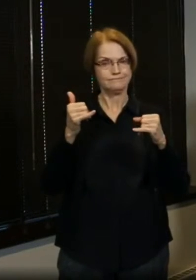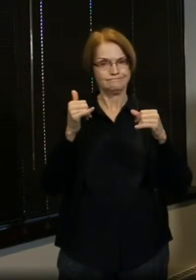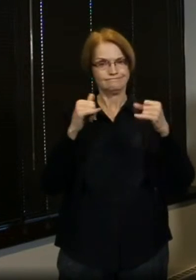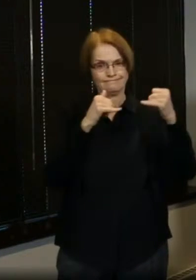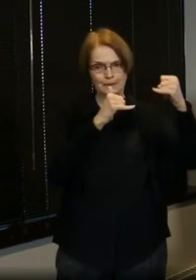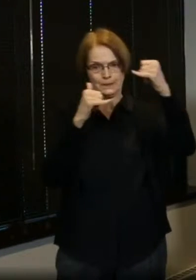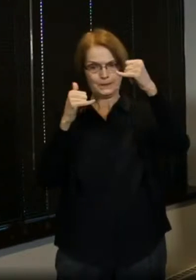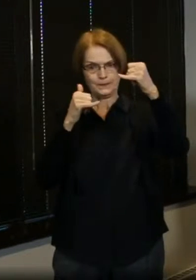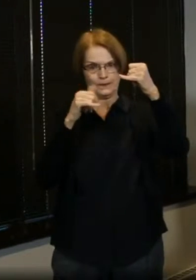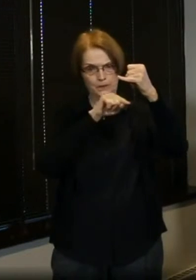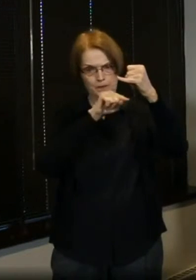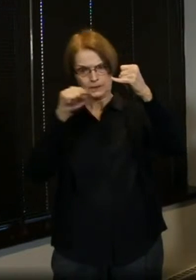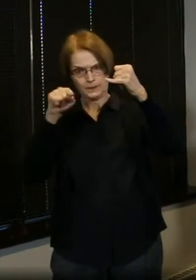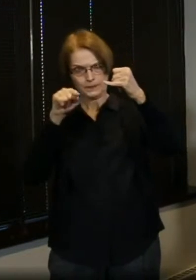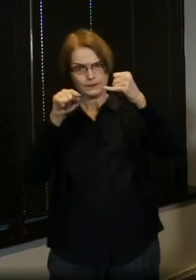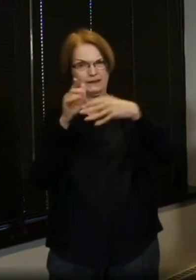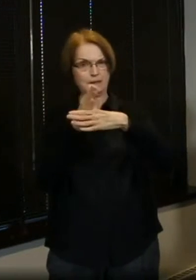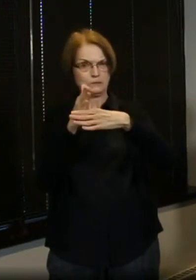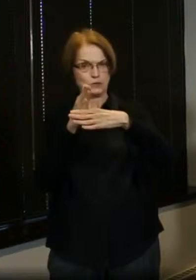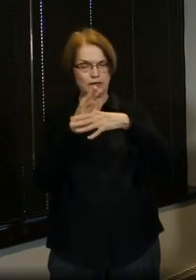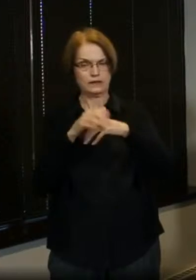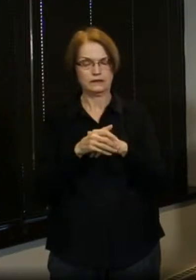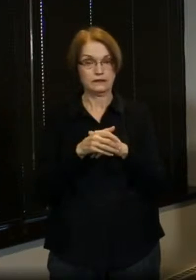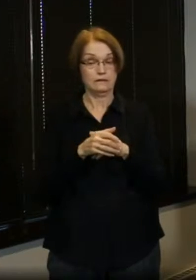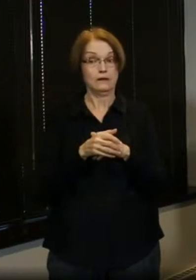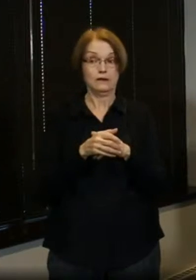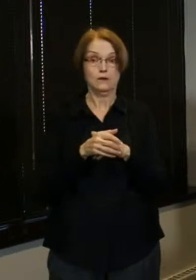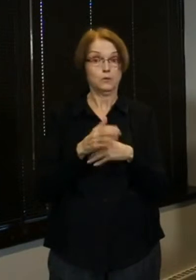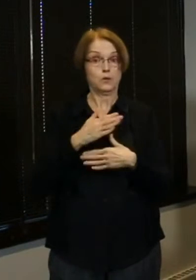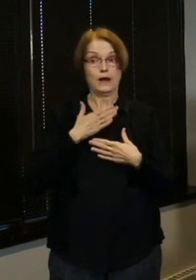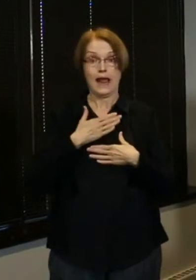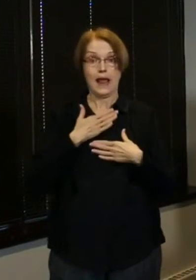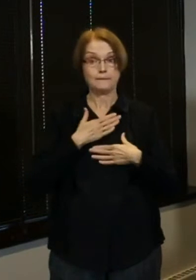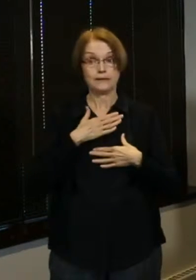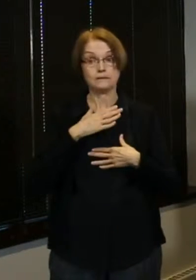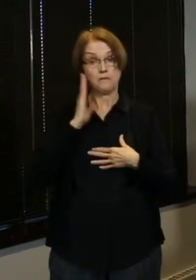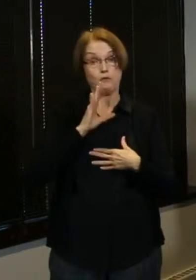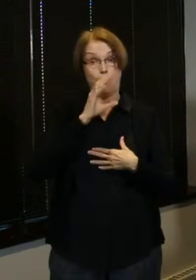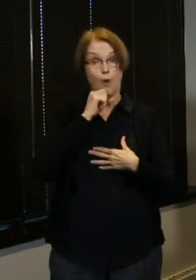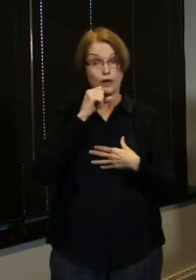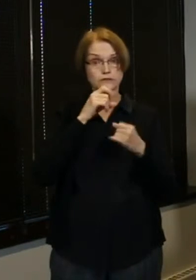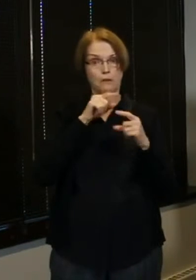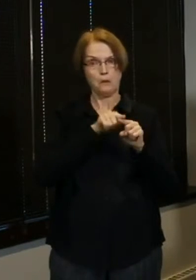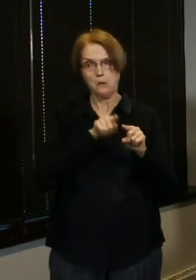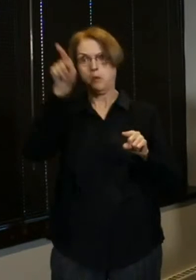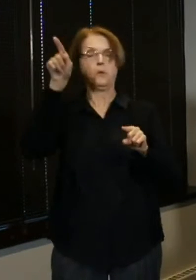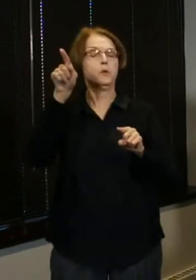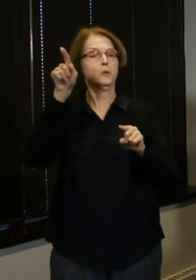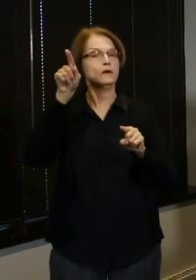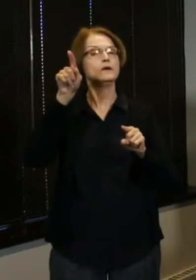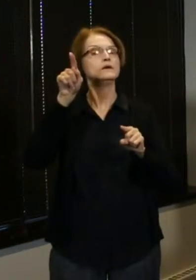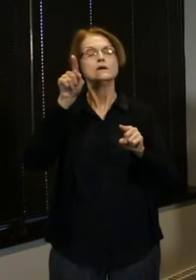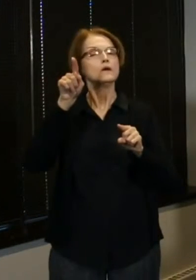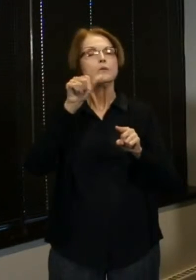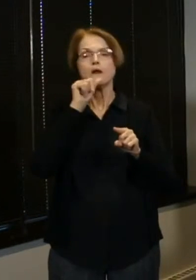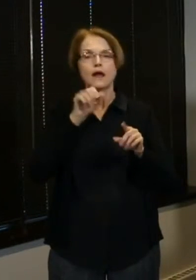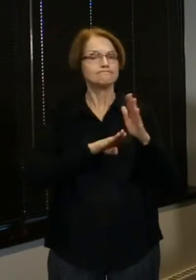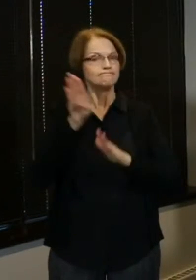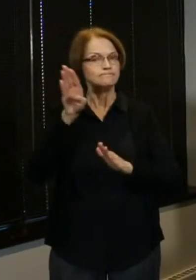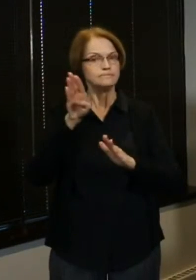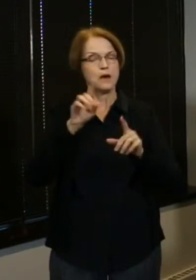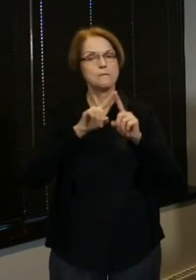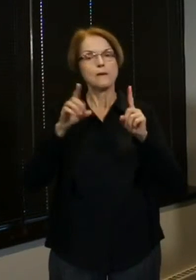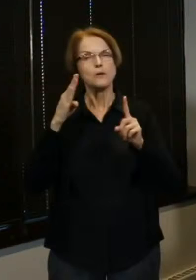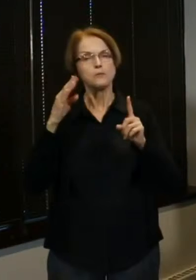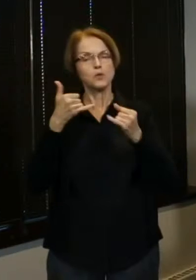Now certainly we're glad that we're not on that steep curve that the orange lines were, but you can also see that the blue line is rather flat